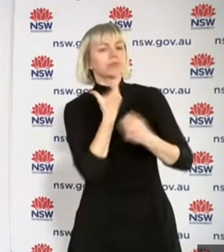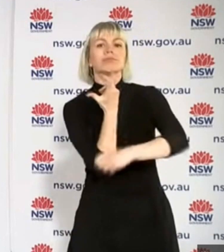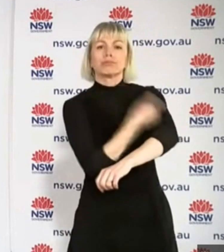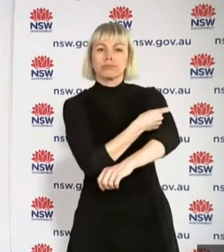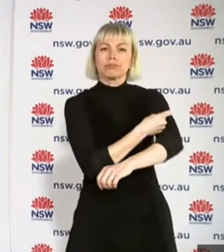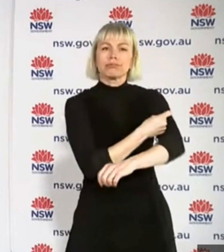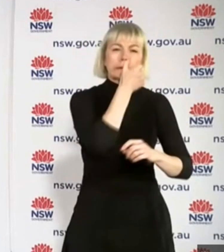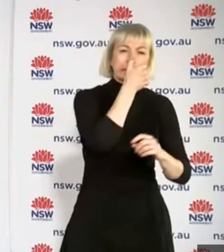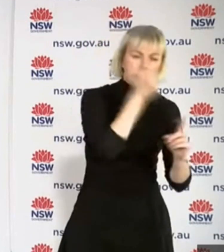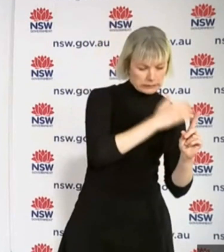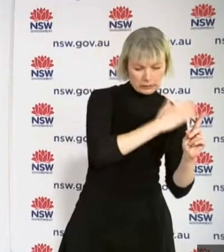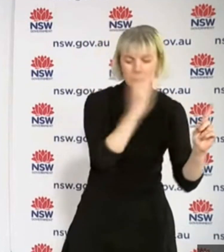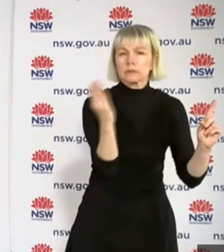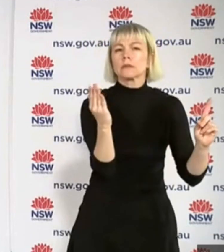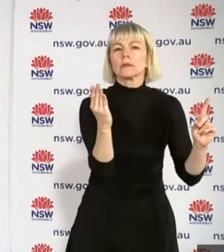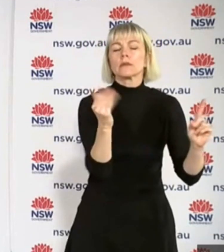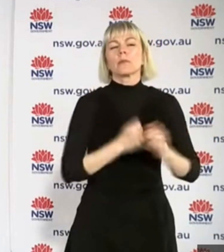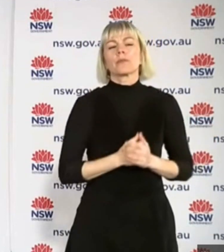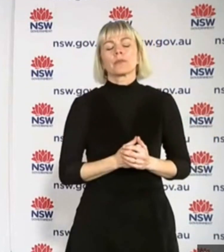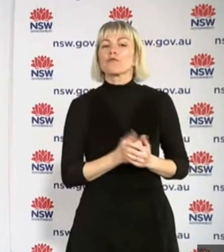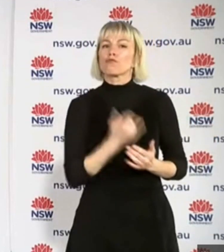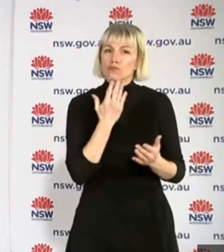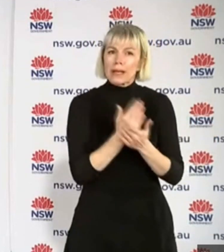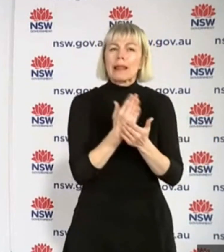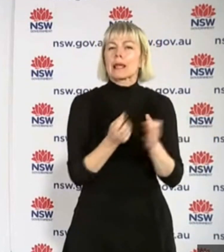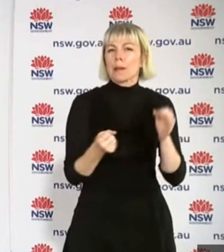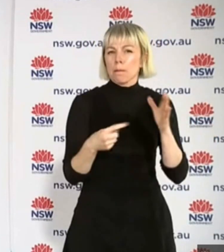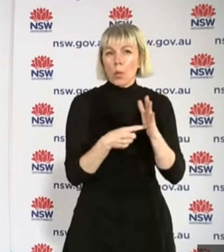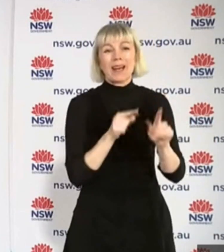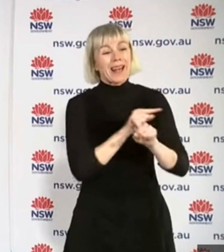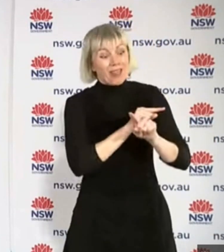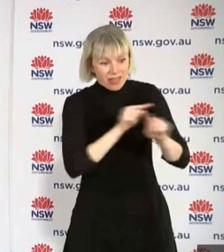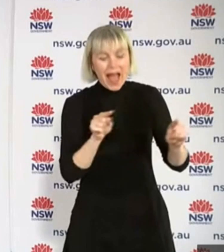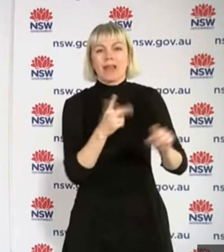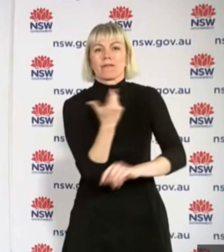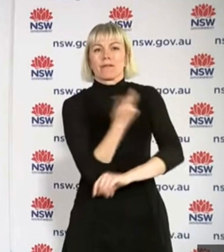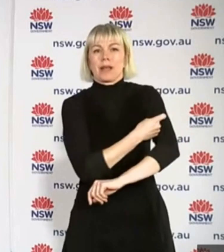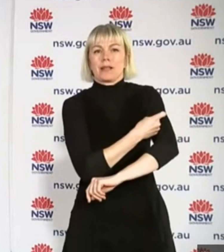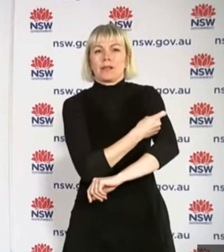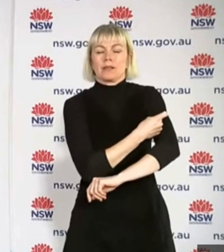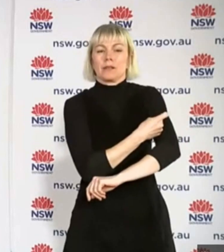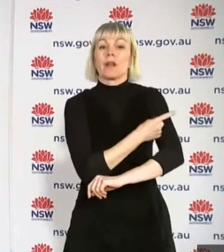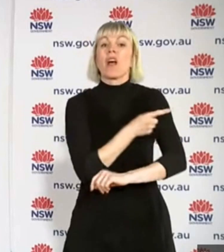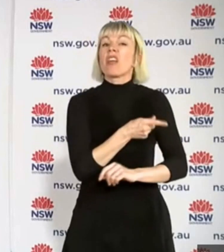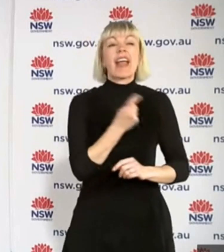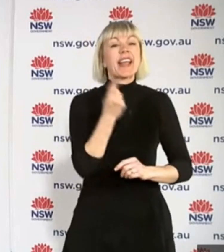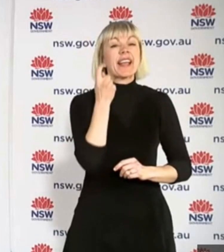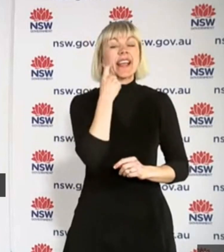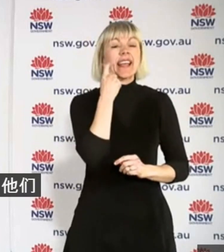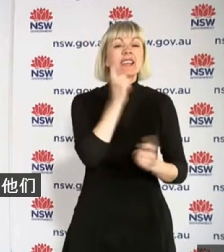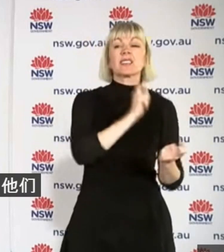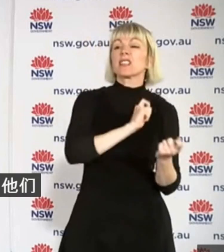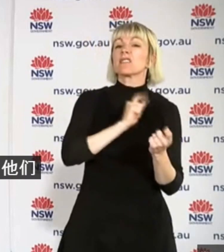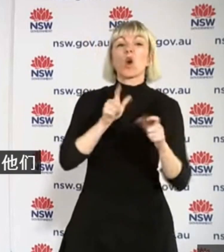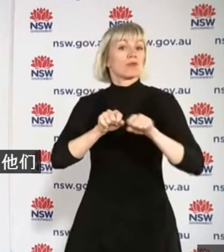also know they are important contributors to the transmission of the virus. It's because they're often the key parts of our workforce,